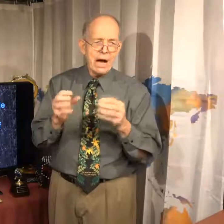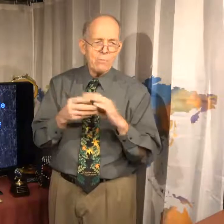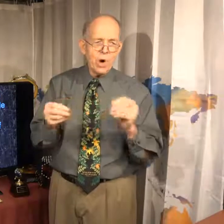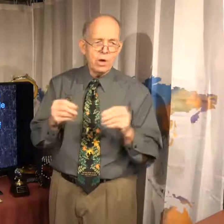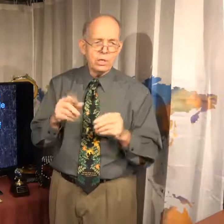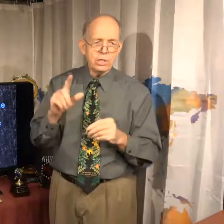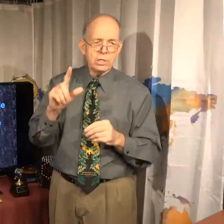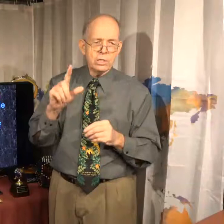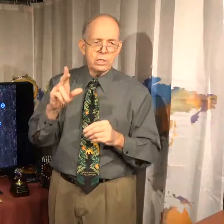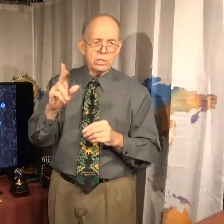Bible.